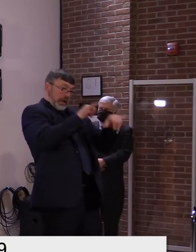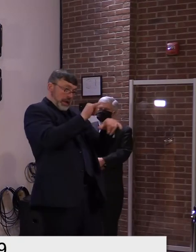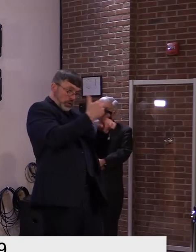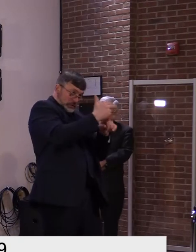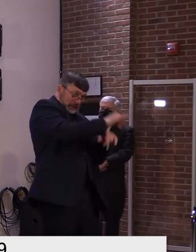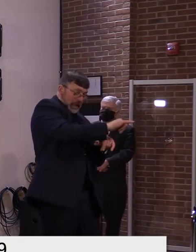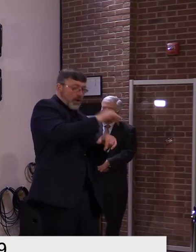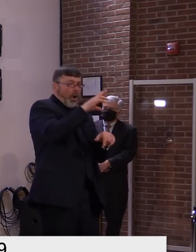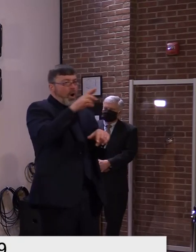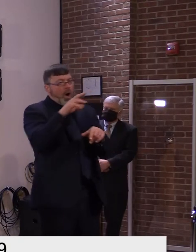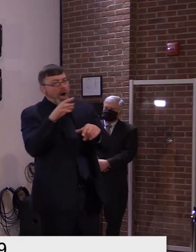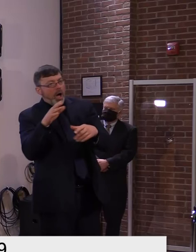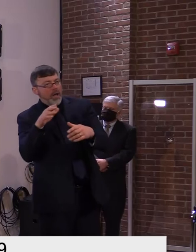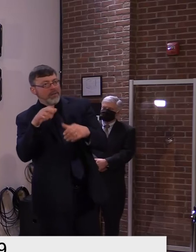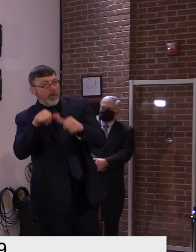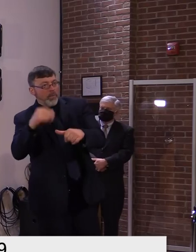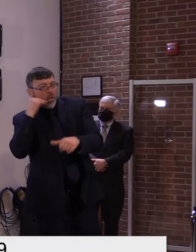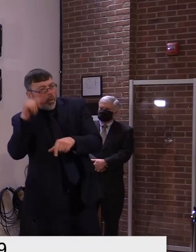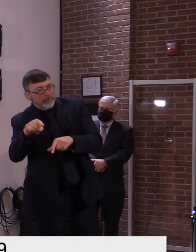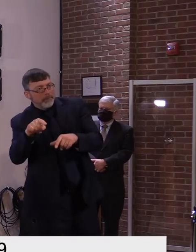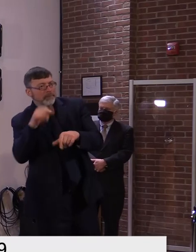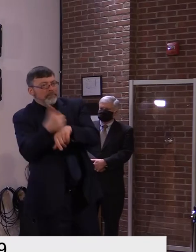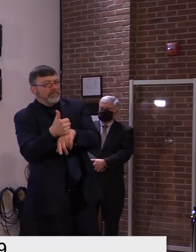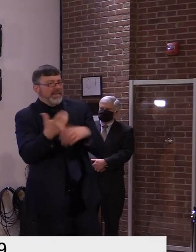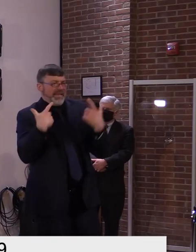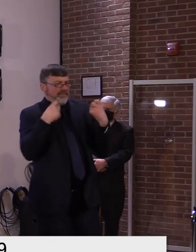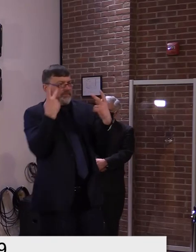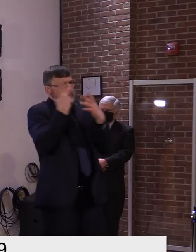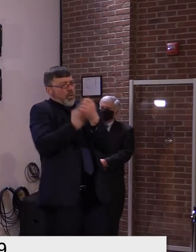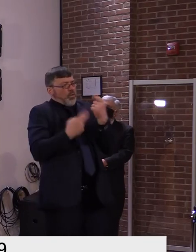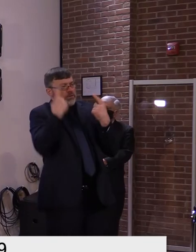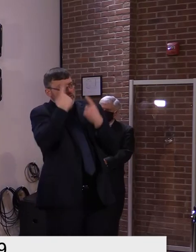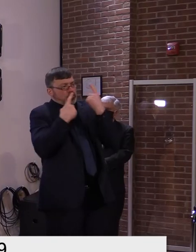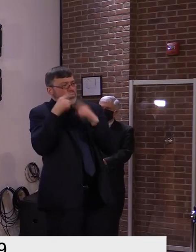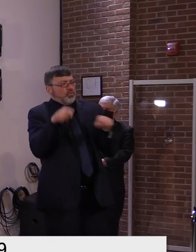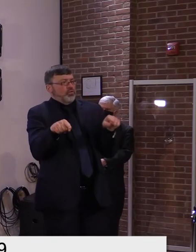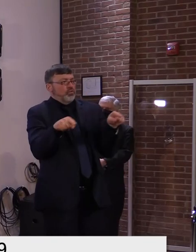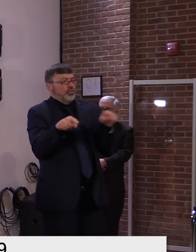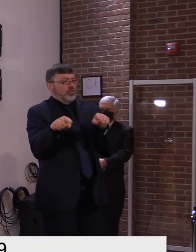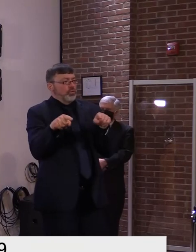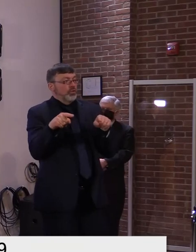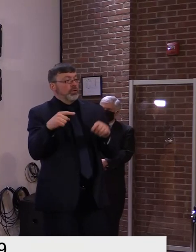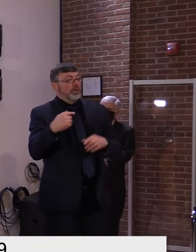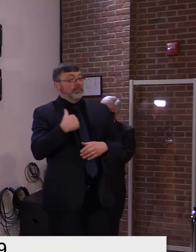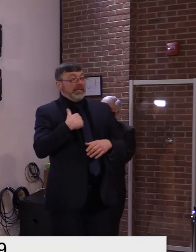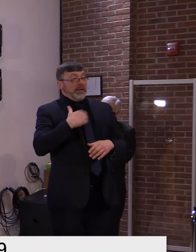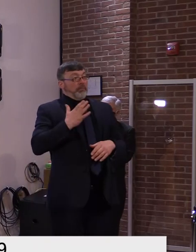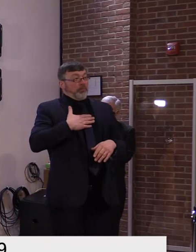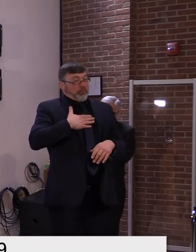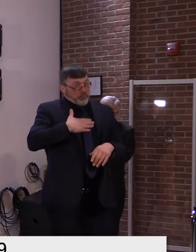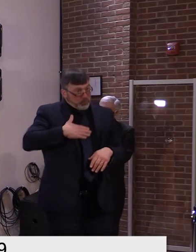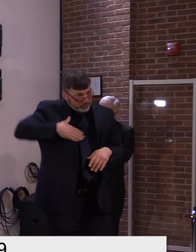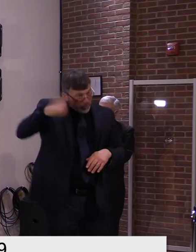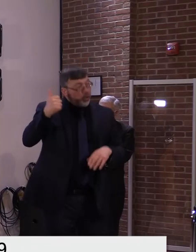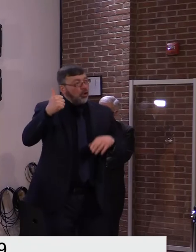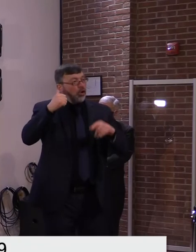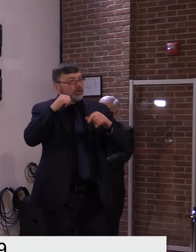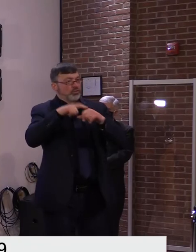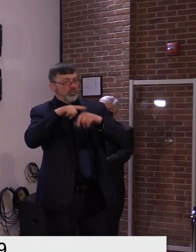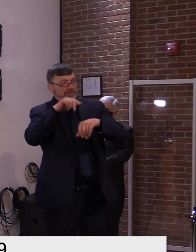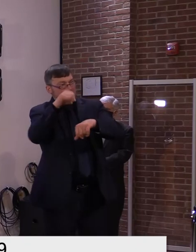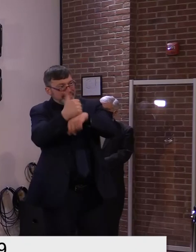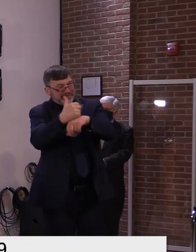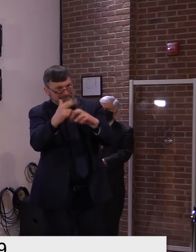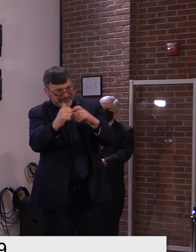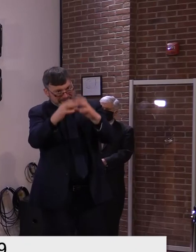what the rules will allow us to do, but I'd rather build housing than to provide temporary housing and more long-term.